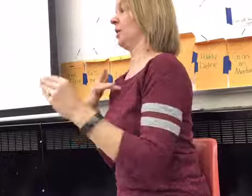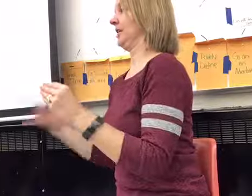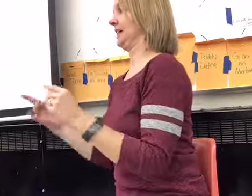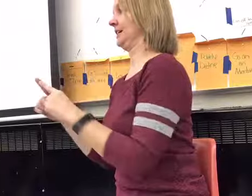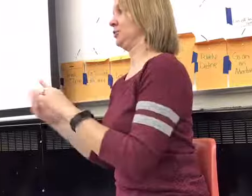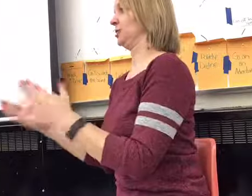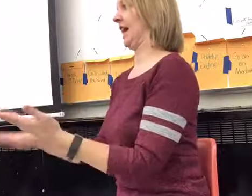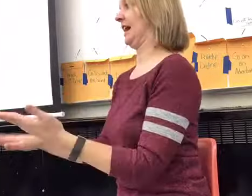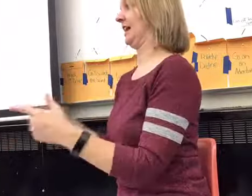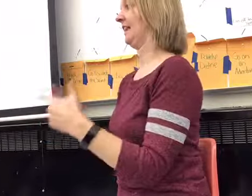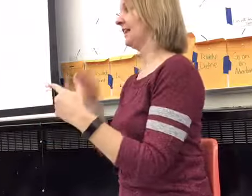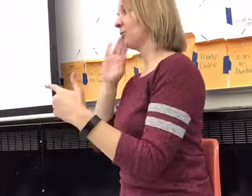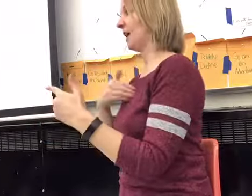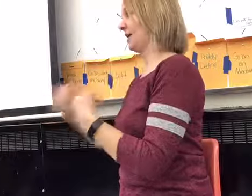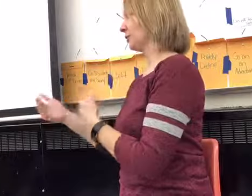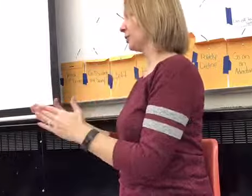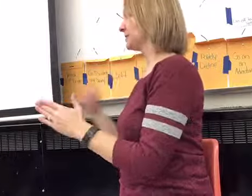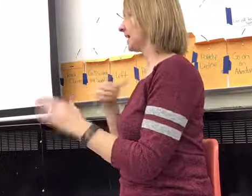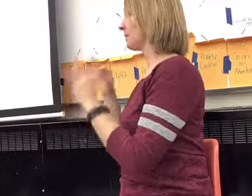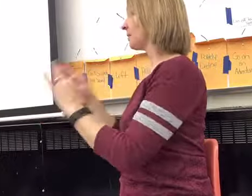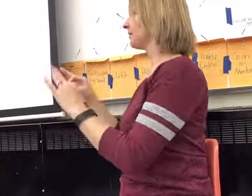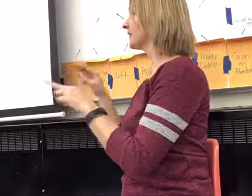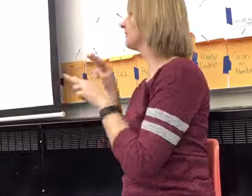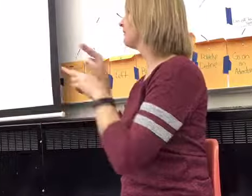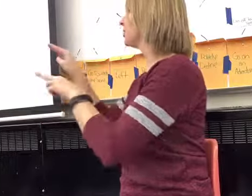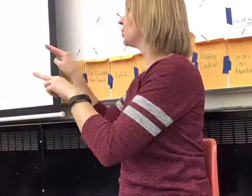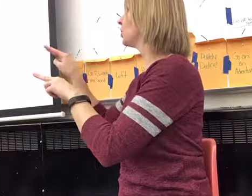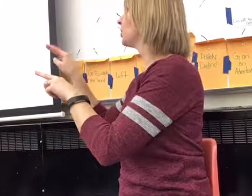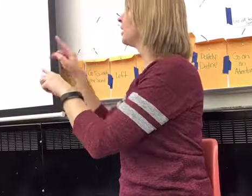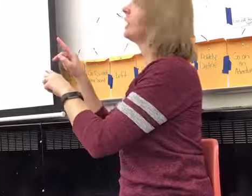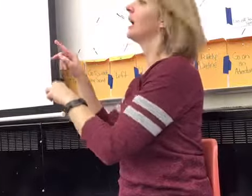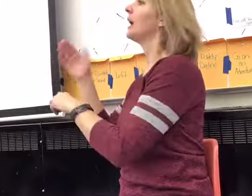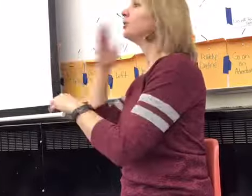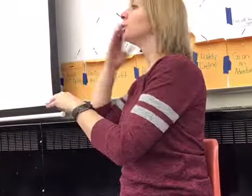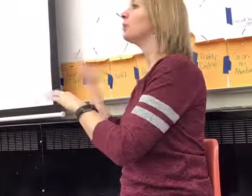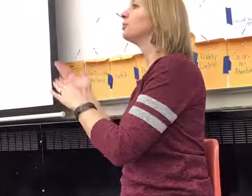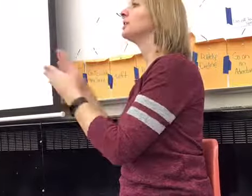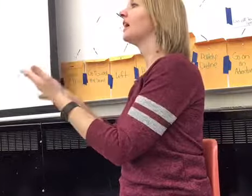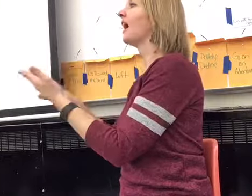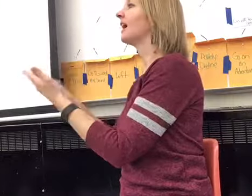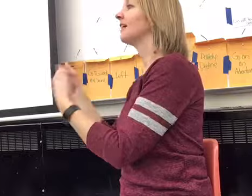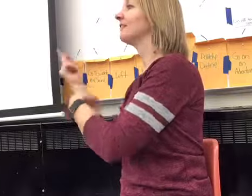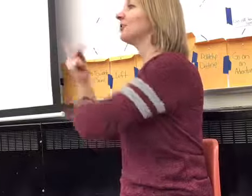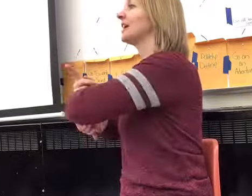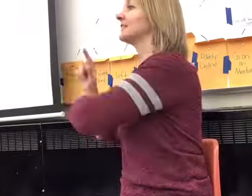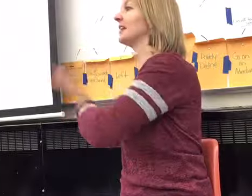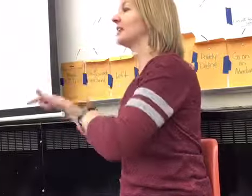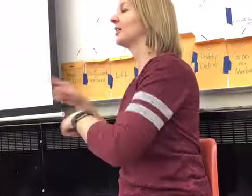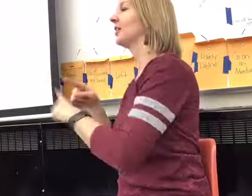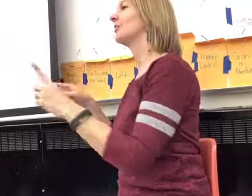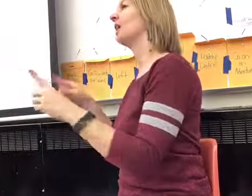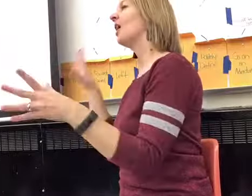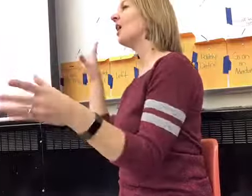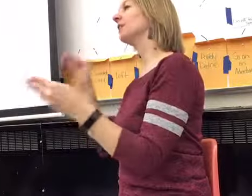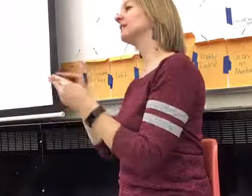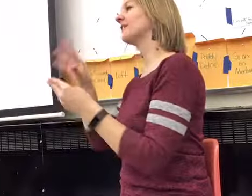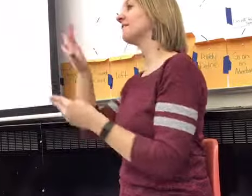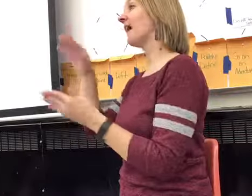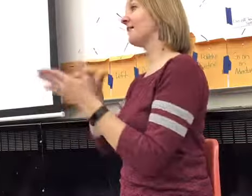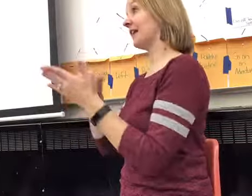would have the rooms that had the perfect view of the Statue of Liberty, and you knew you'd die within only a few days. Altogether, about 5,000 people died at Ellis Island